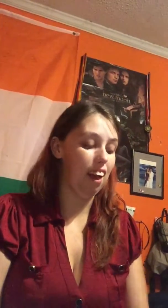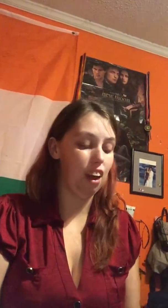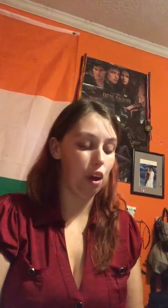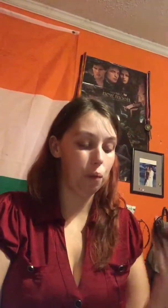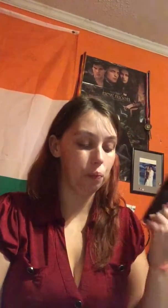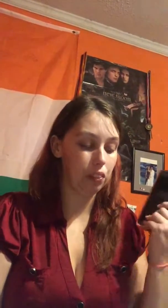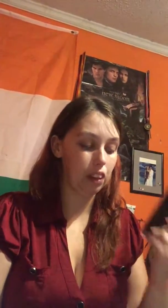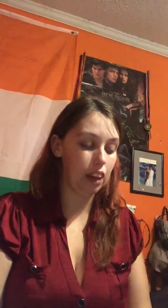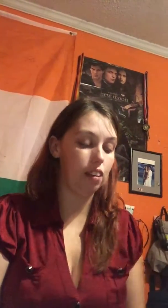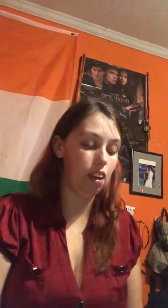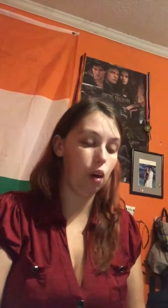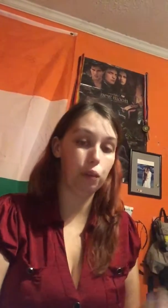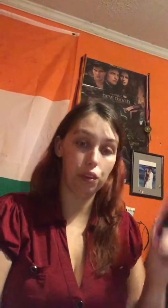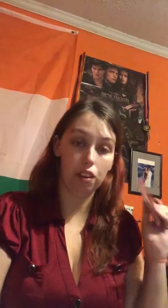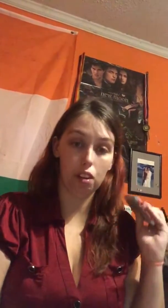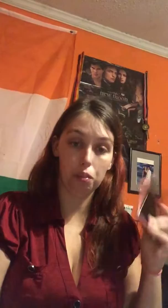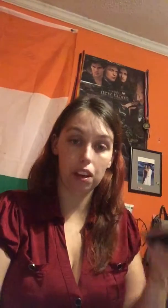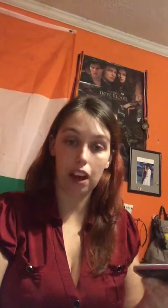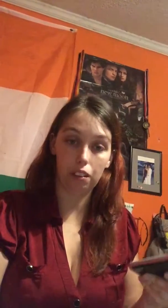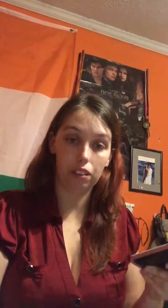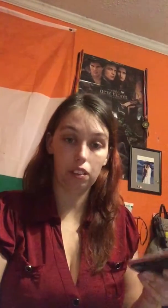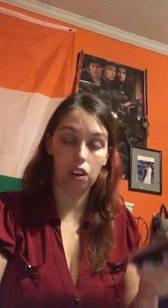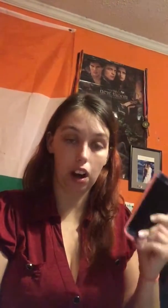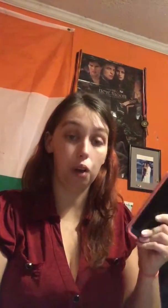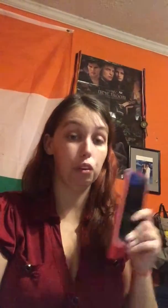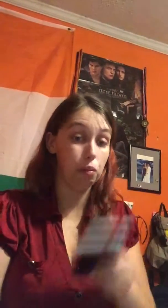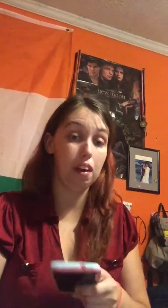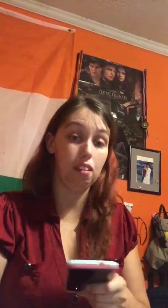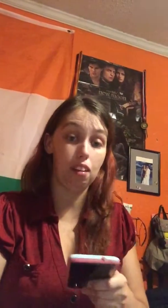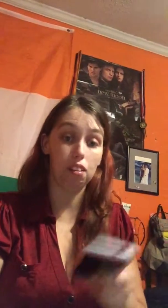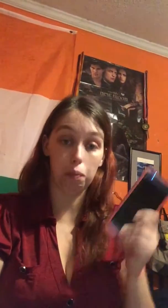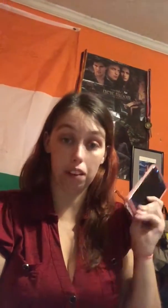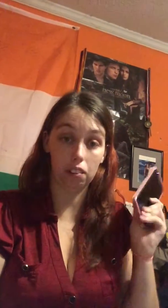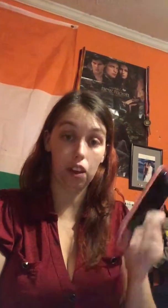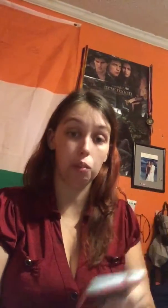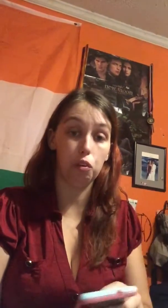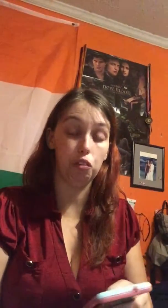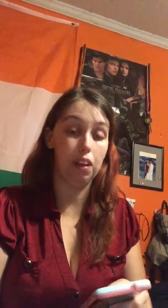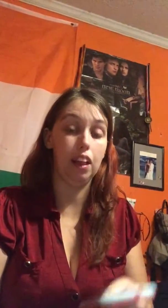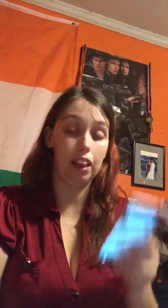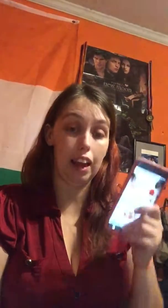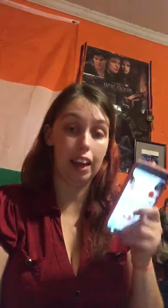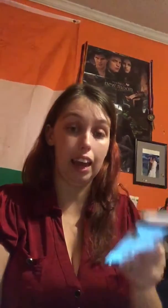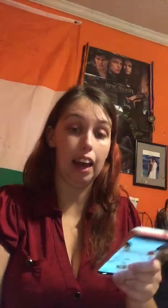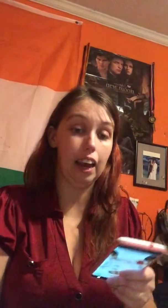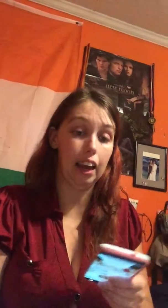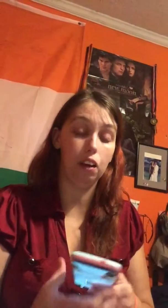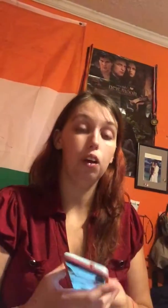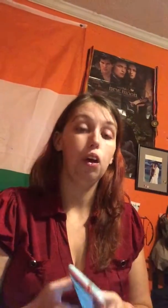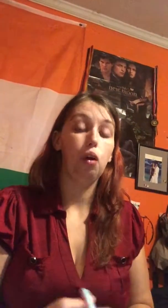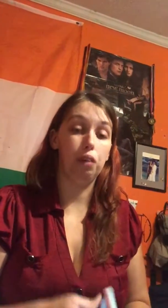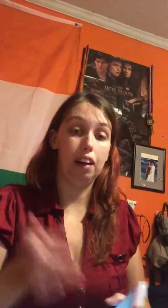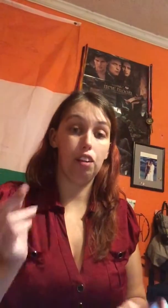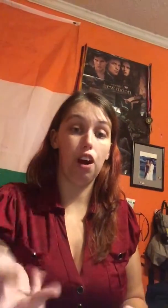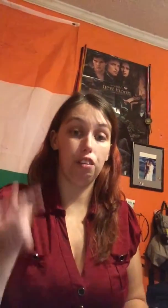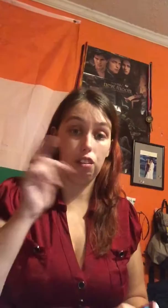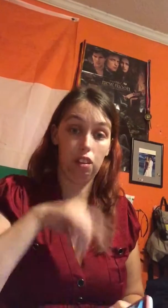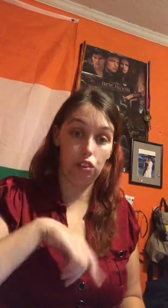and can tell whether it's upside down or not. Which makes sense because of all the movement that I get at night. When I toss and